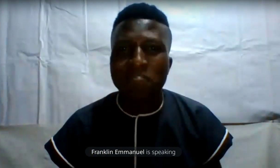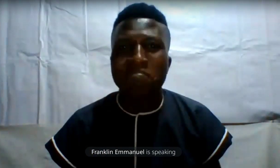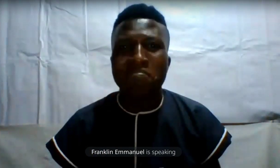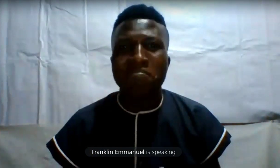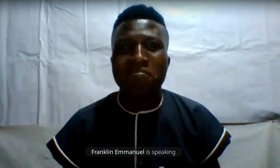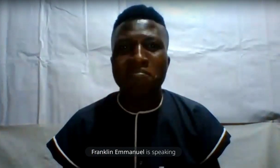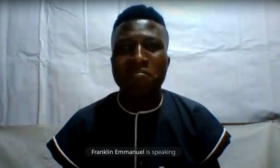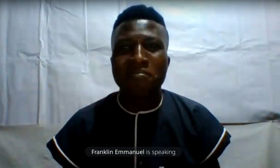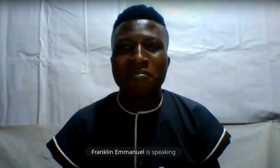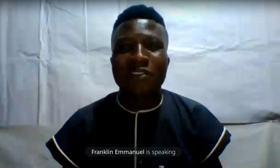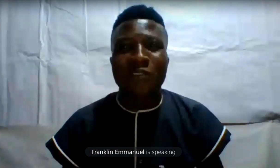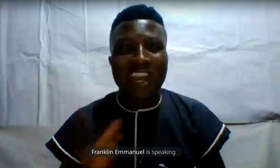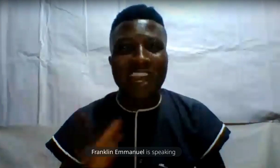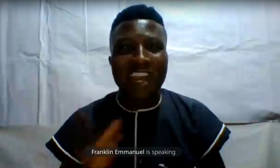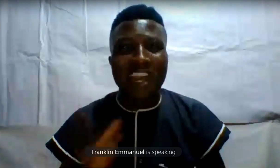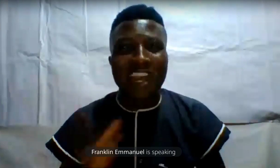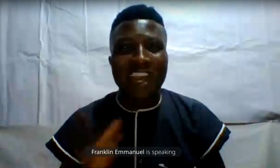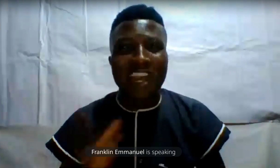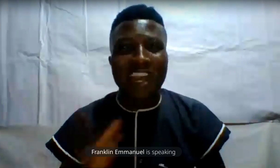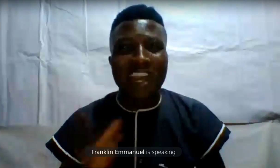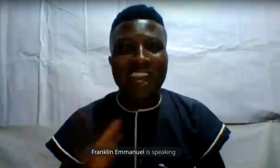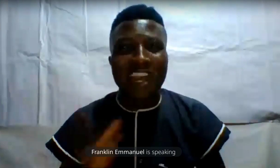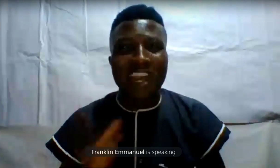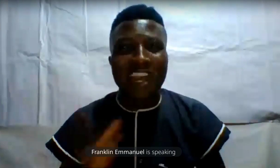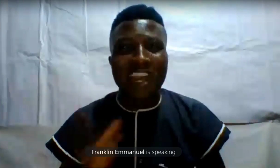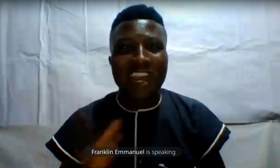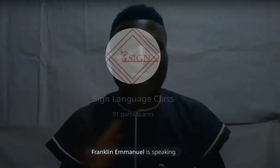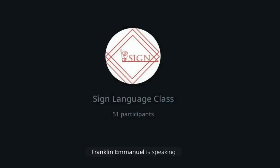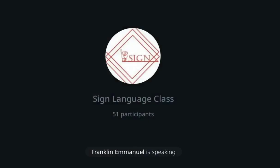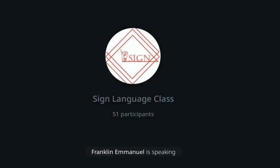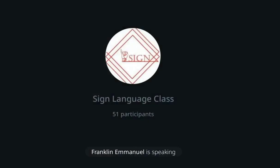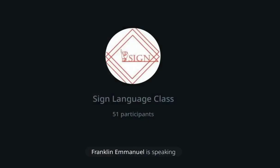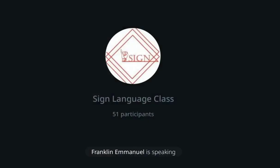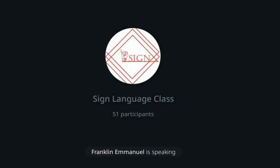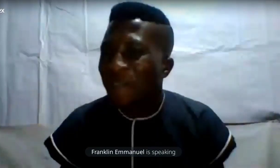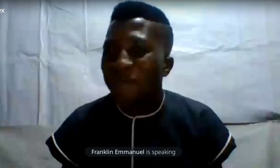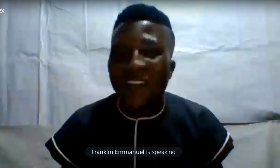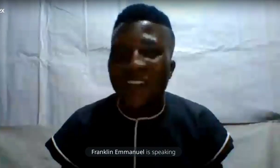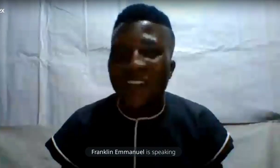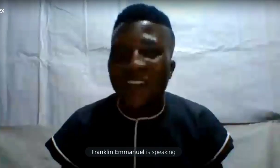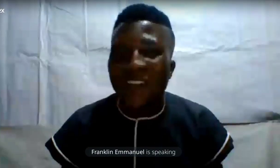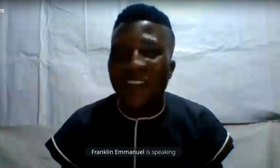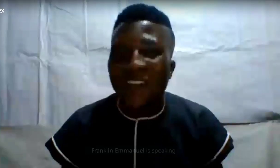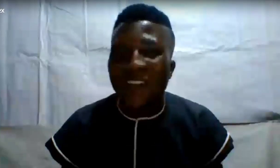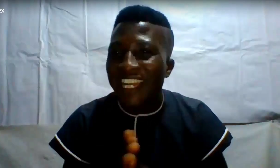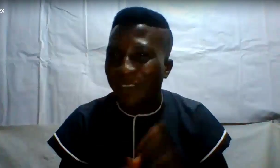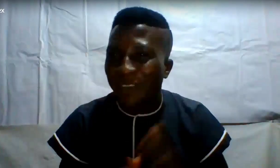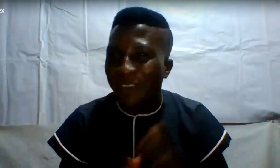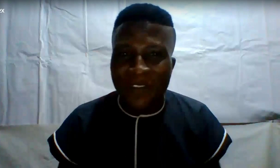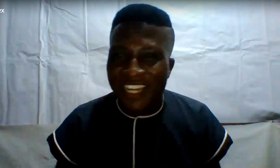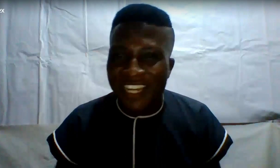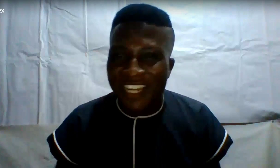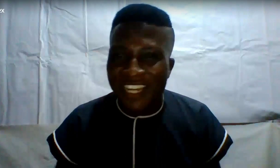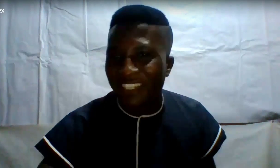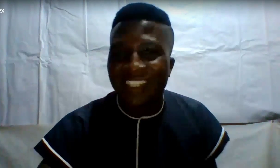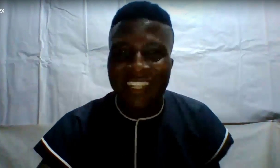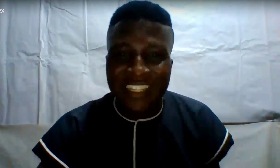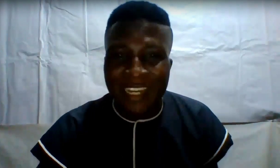right. These guys. Okay, we'll find out later. We'll find out later. Okay, guys, let's continue.